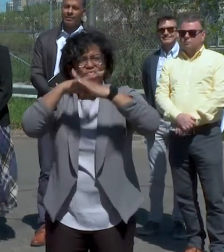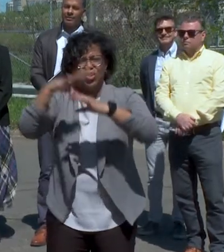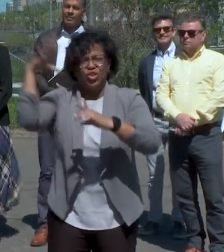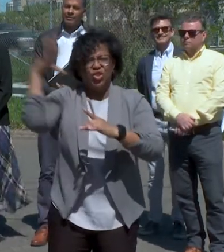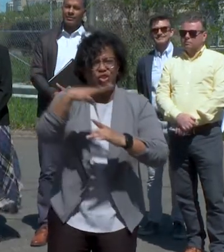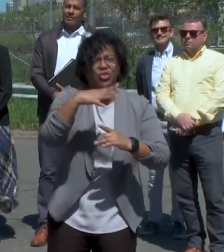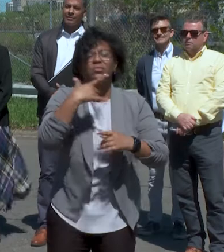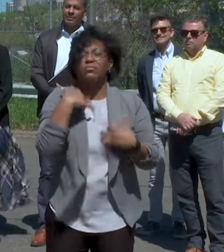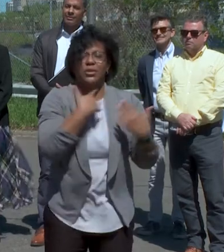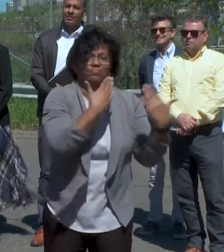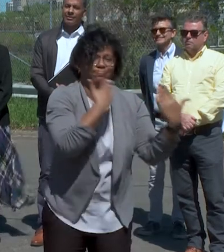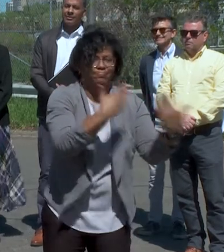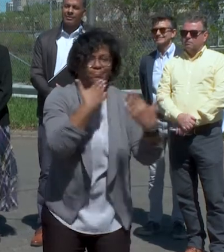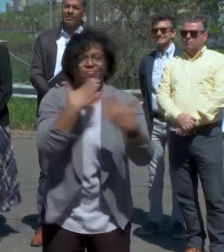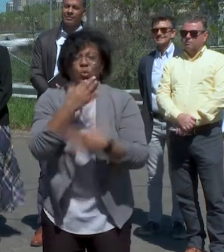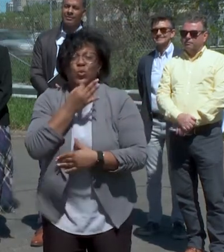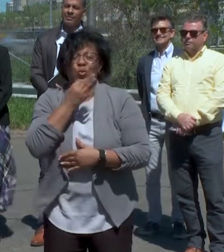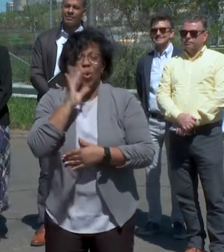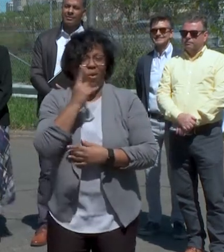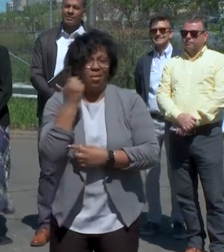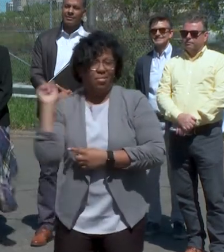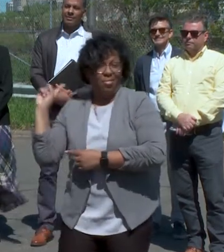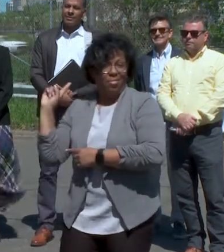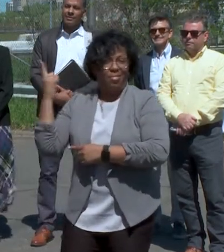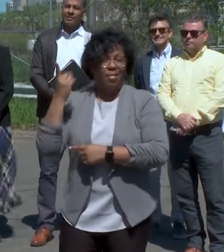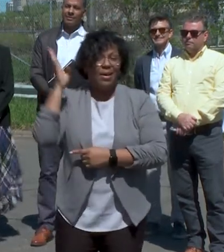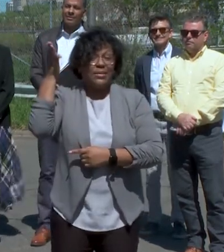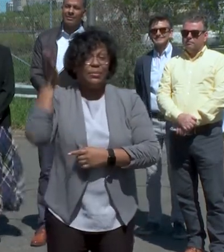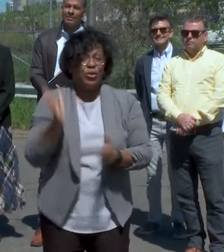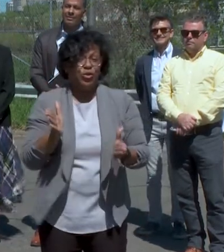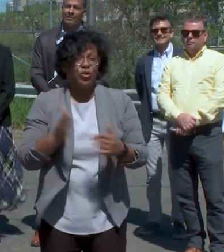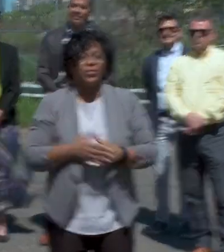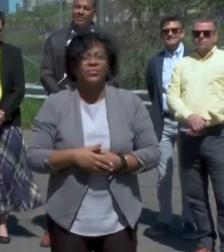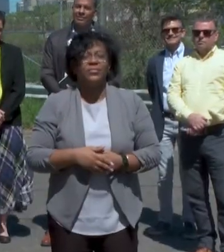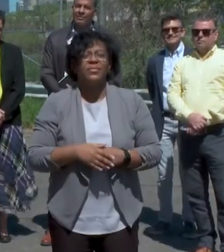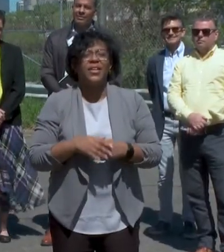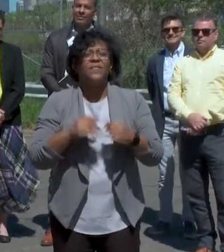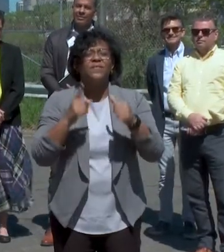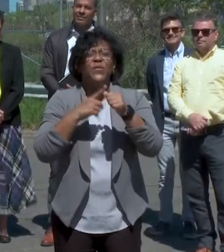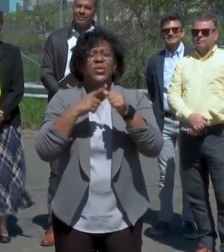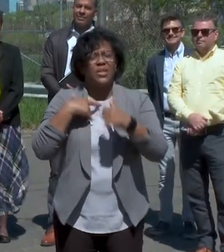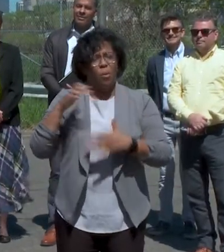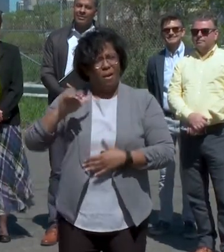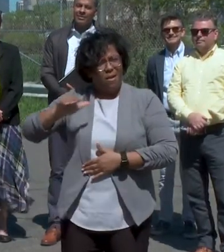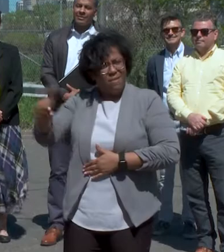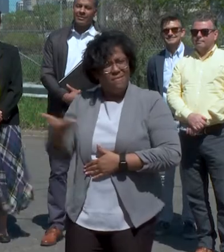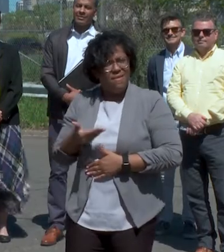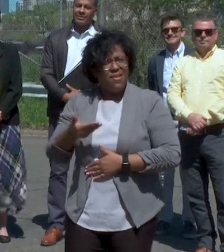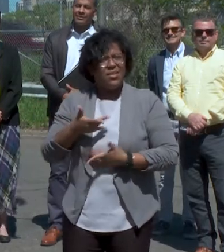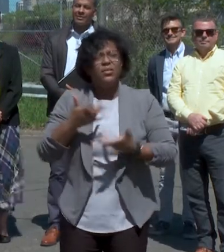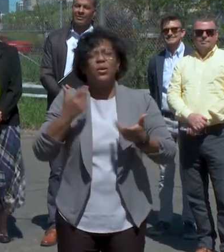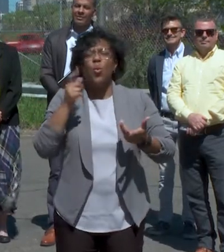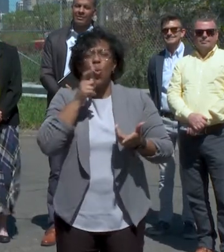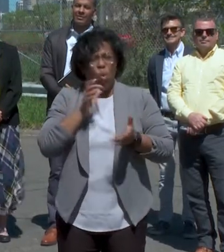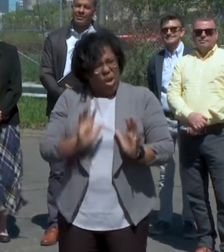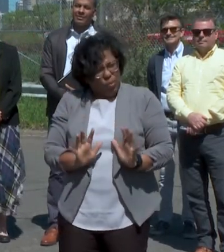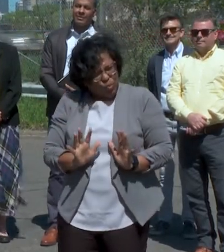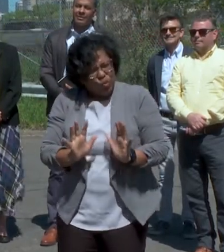to speak right after me here. But first, I would like to invite up someone that has been pushing this particular